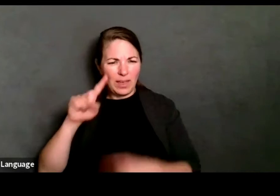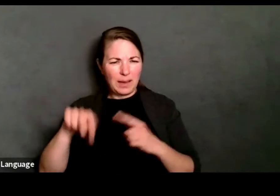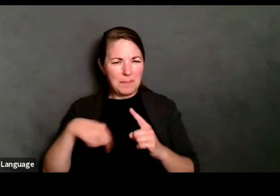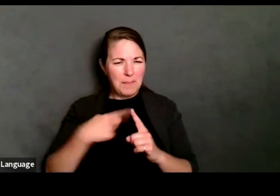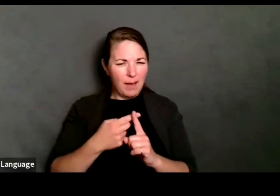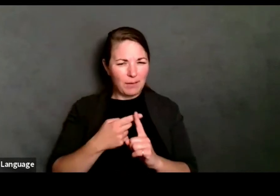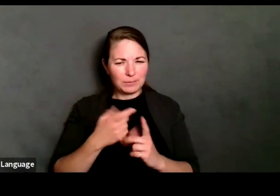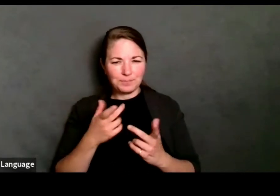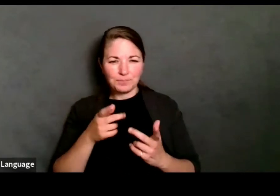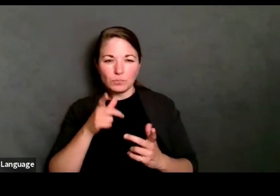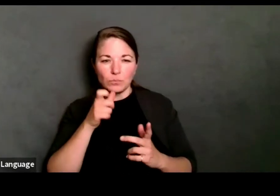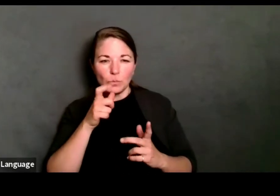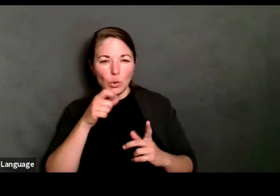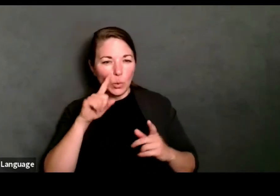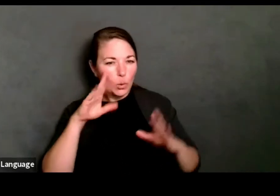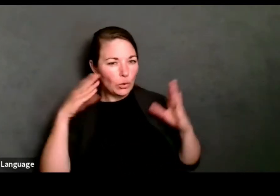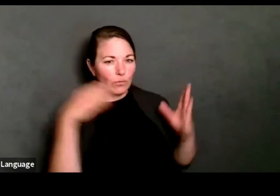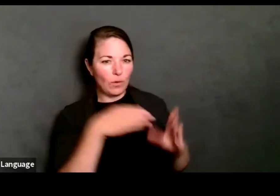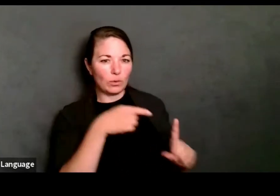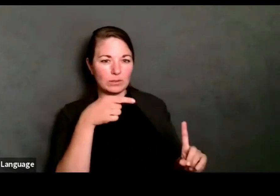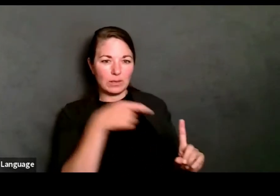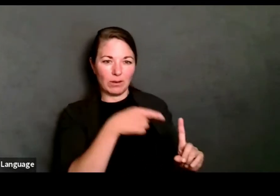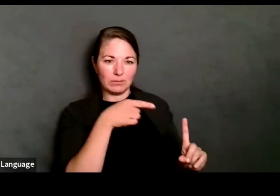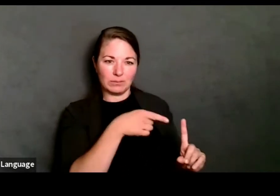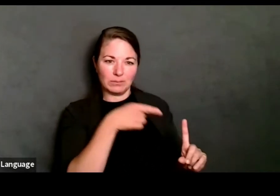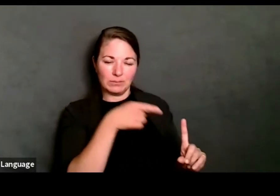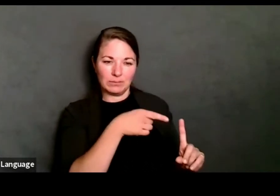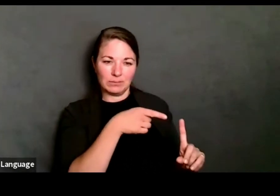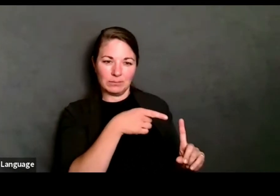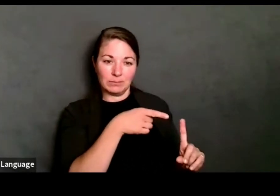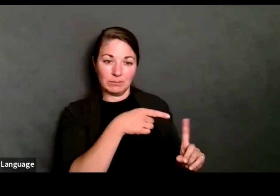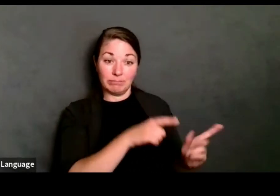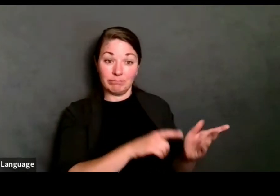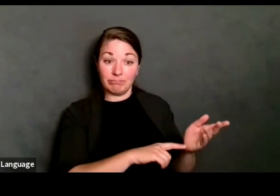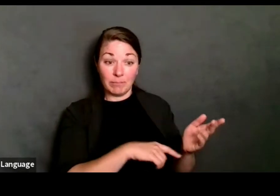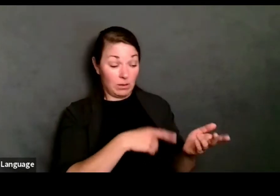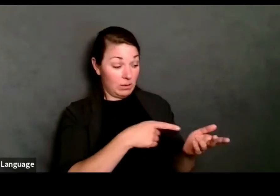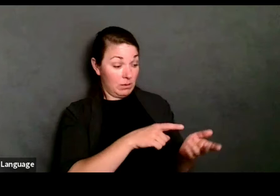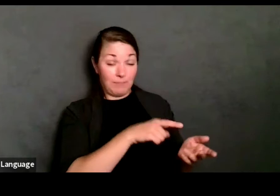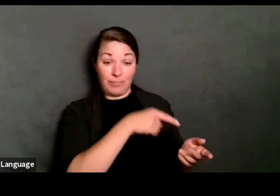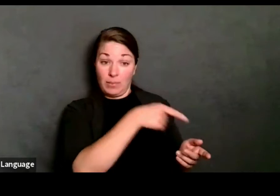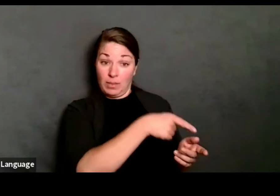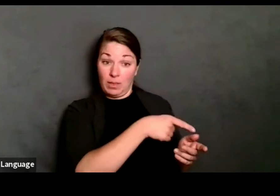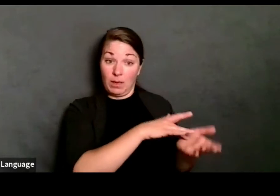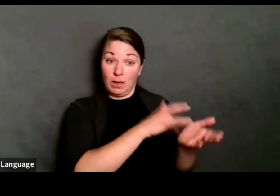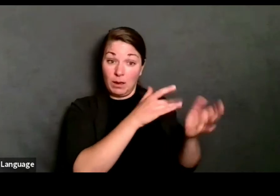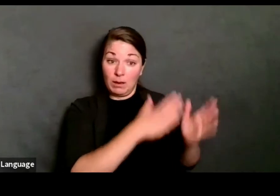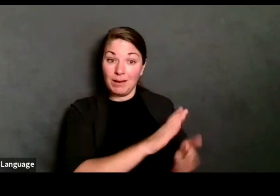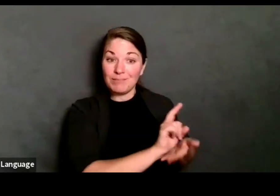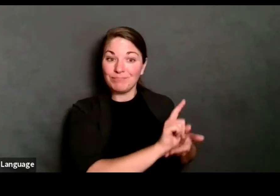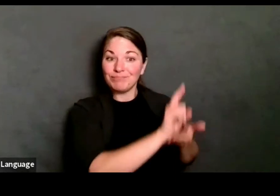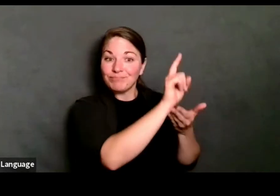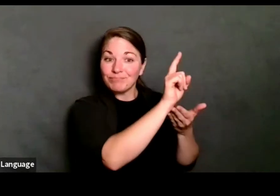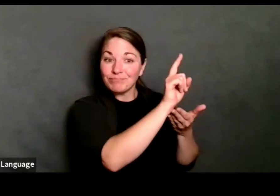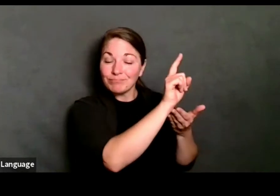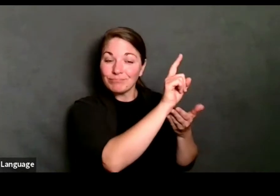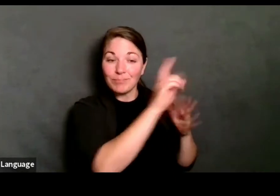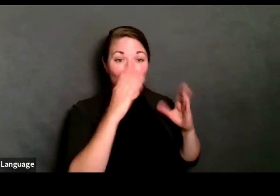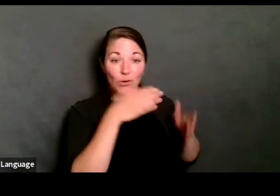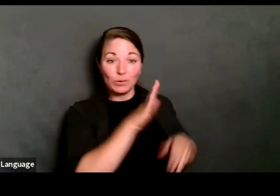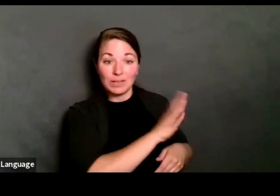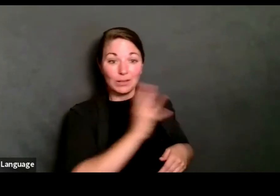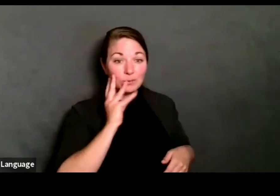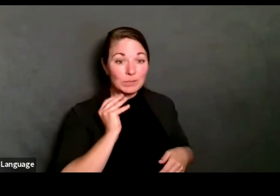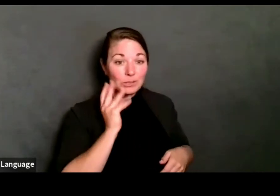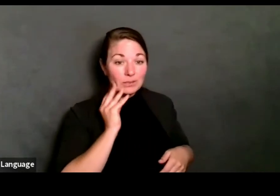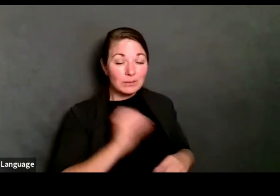asking ourselves, whose experience am I privileging or centering? If you find yourself asking a patient a question about what